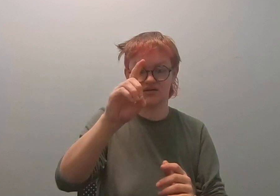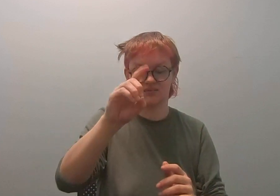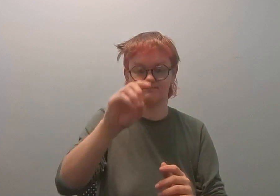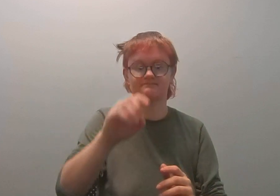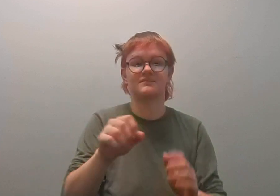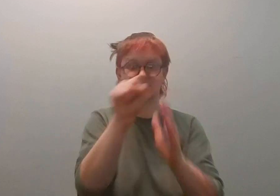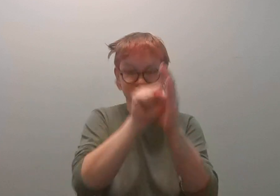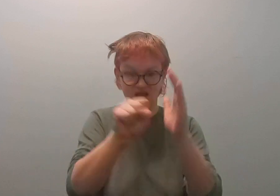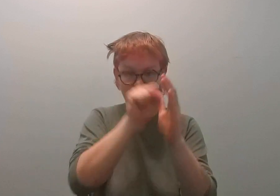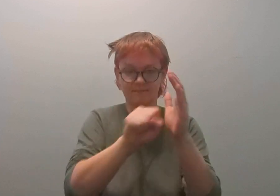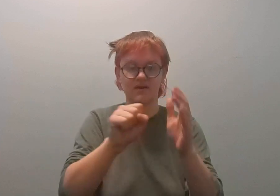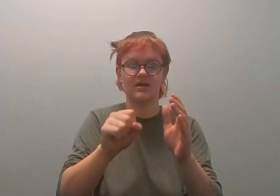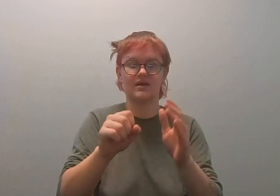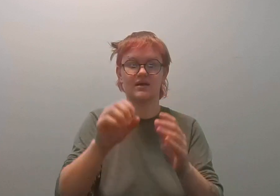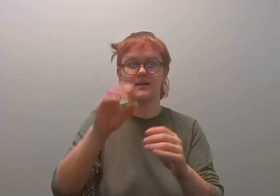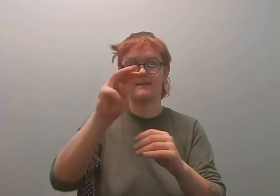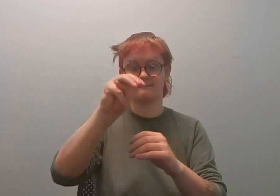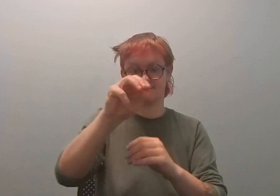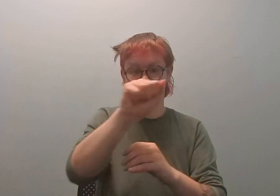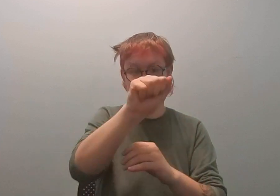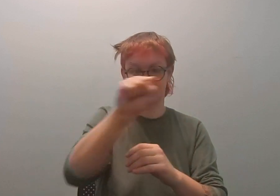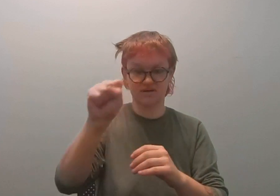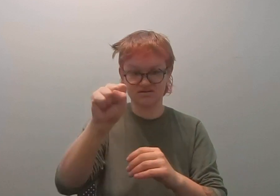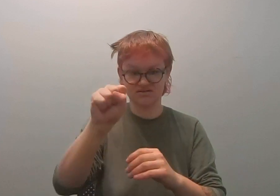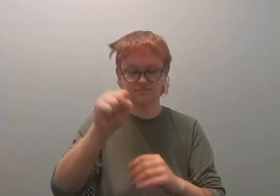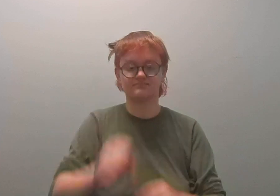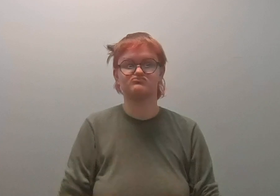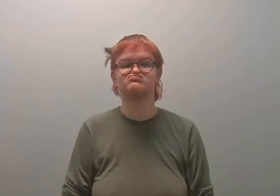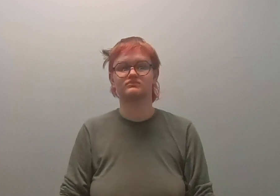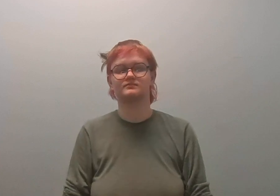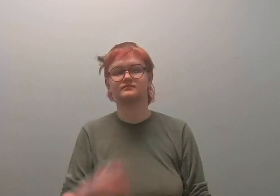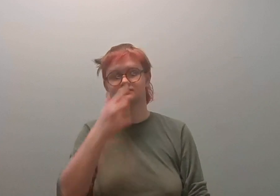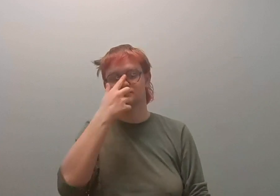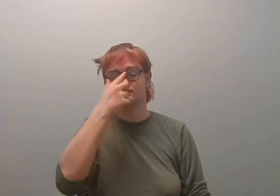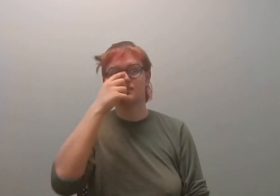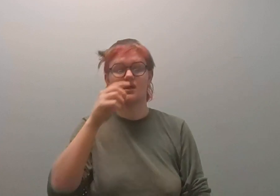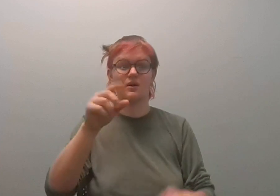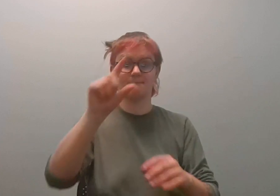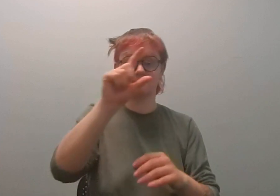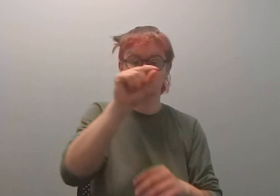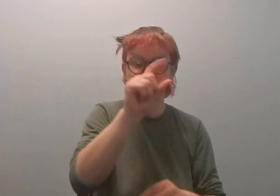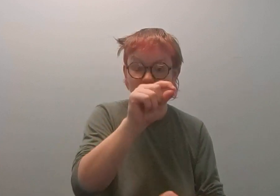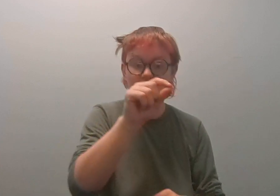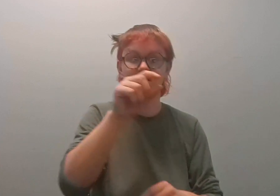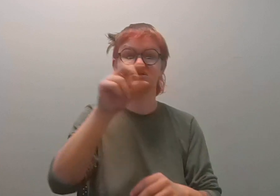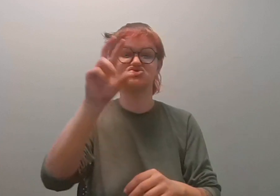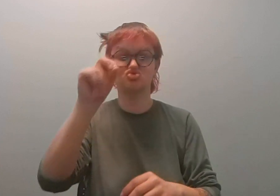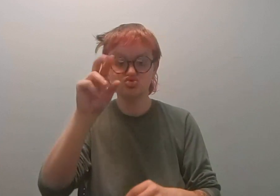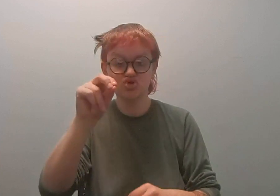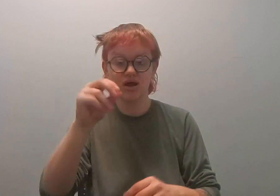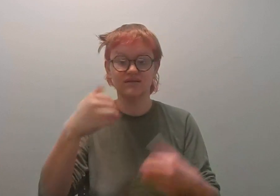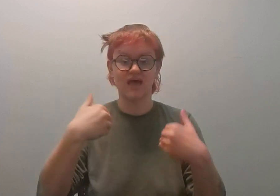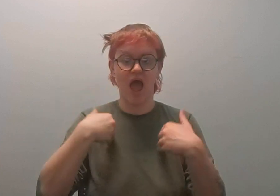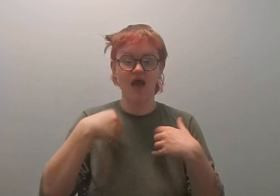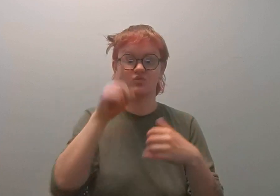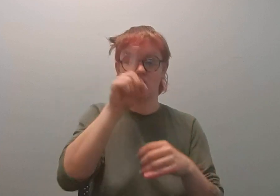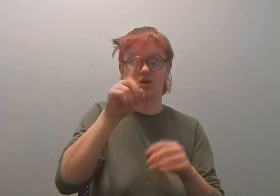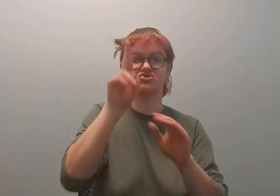Atoms make up everything in our world. Even though the air we breathe, the water we drink, and the cell phones we use all look